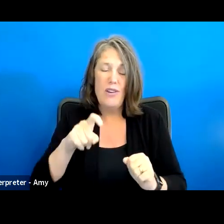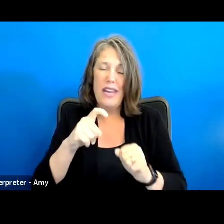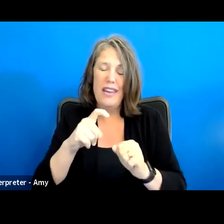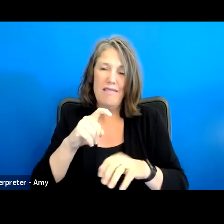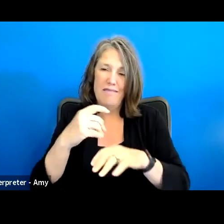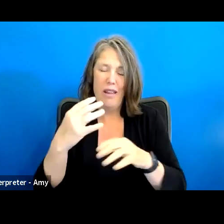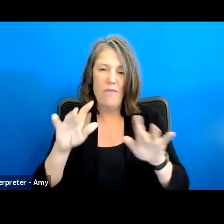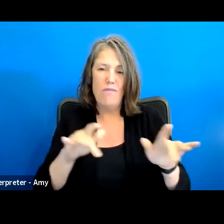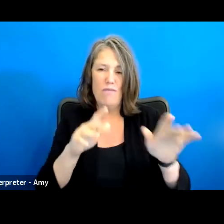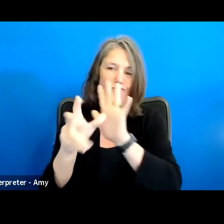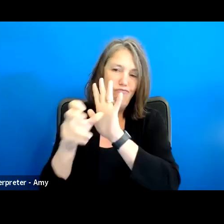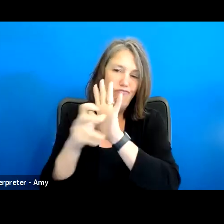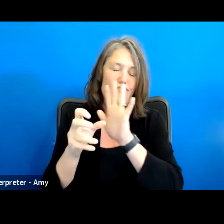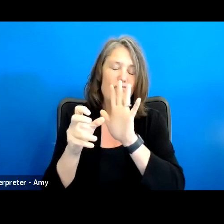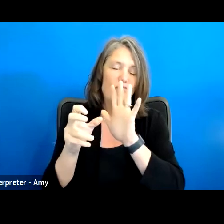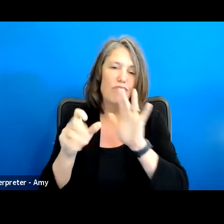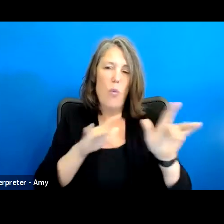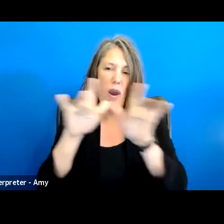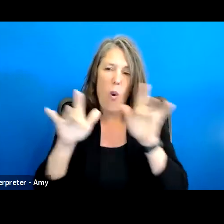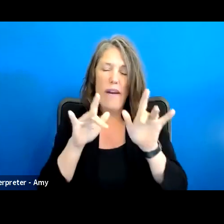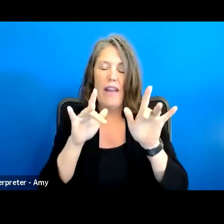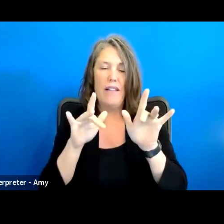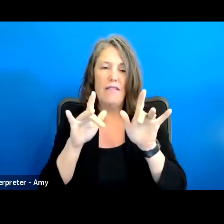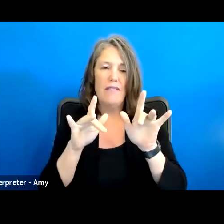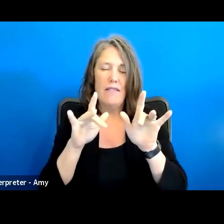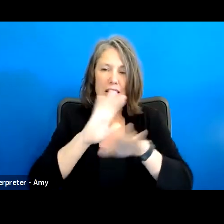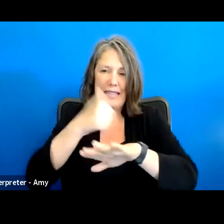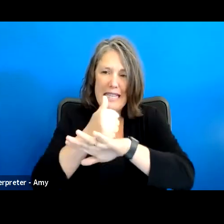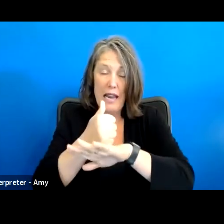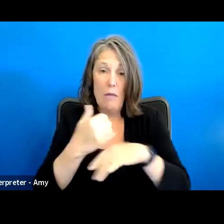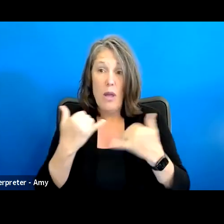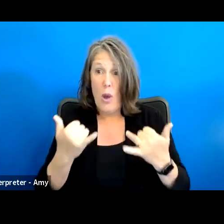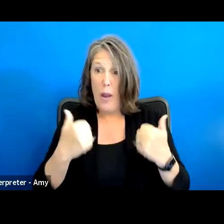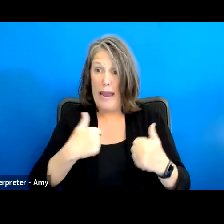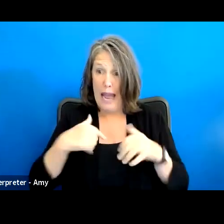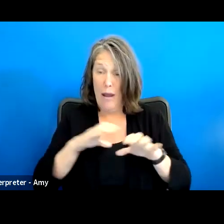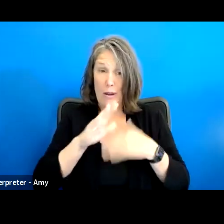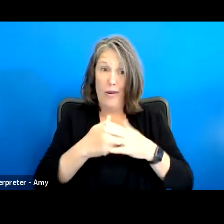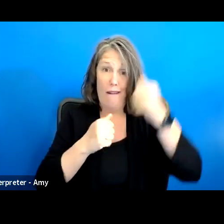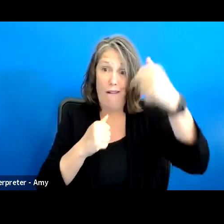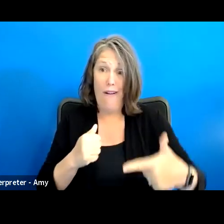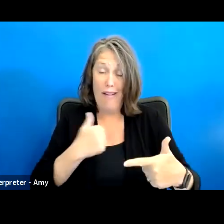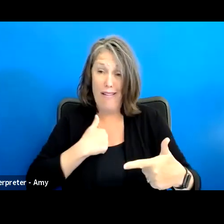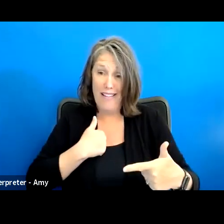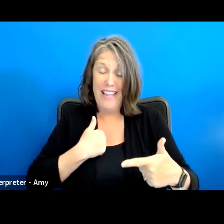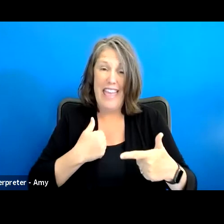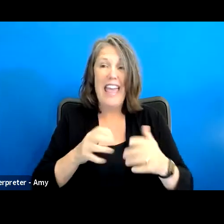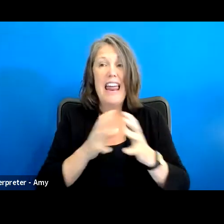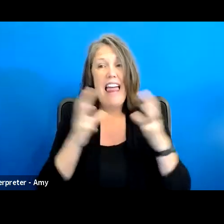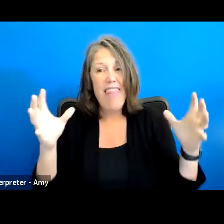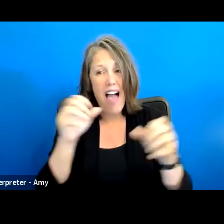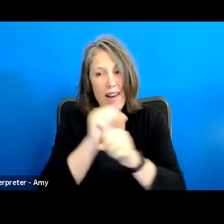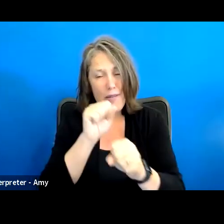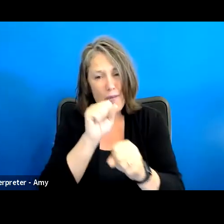setup. Right now, I am doing all of these things for Voices in Action, and it is a lot of